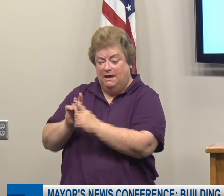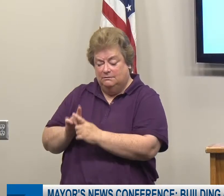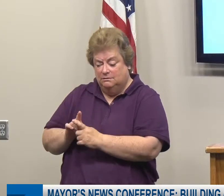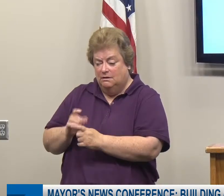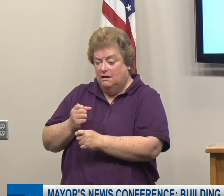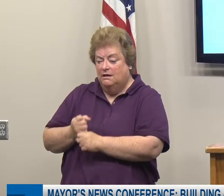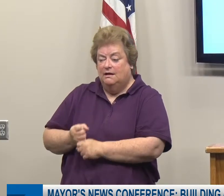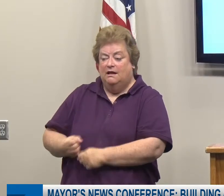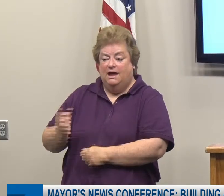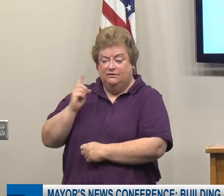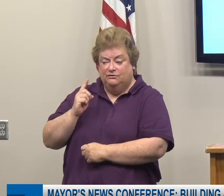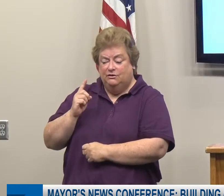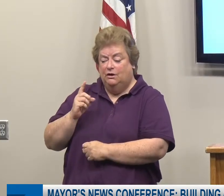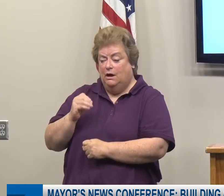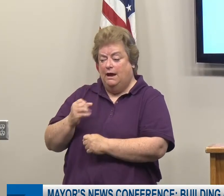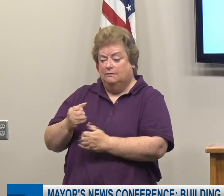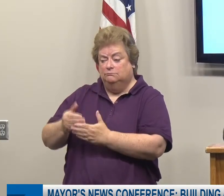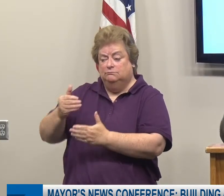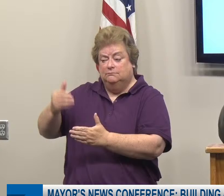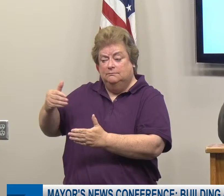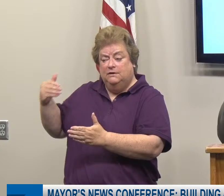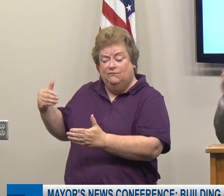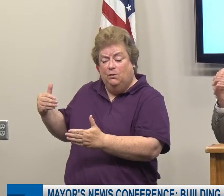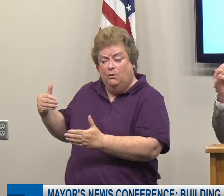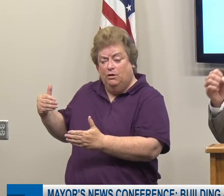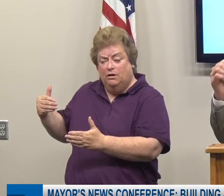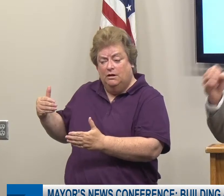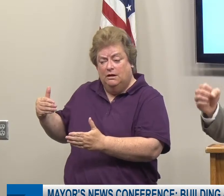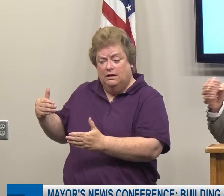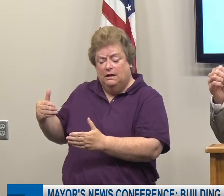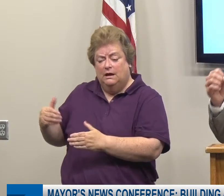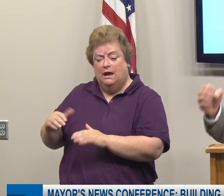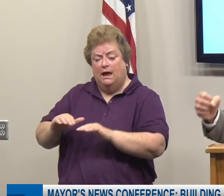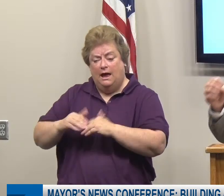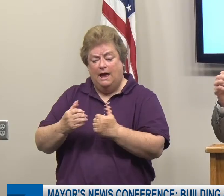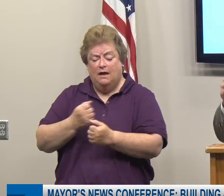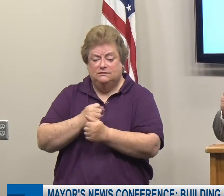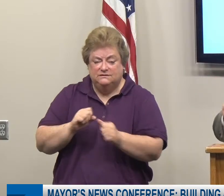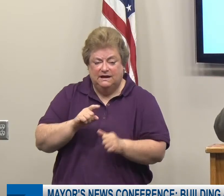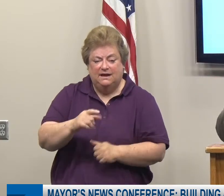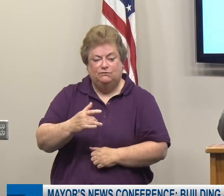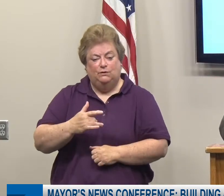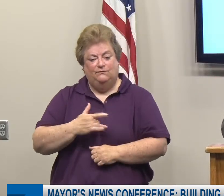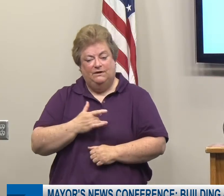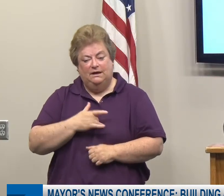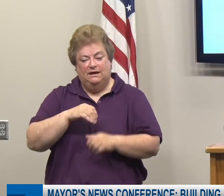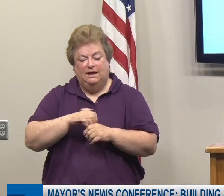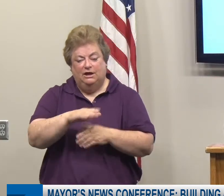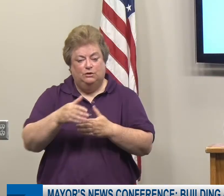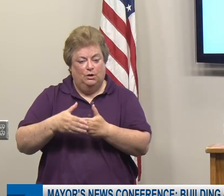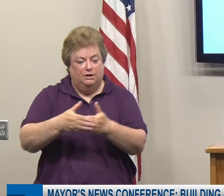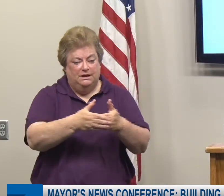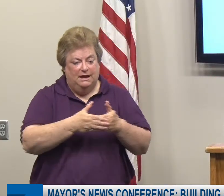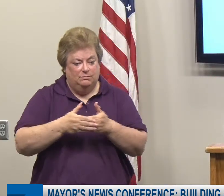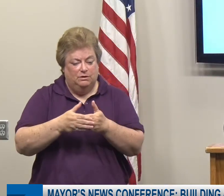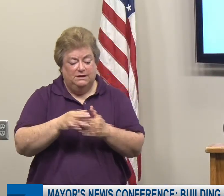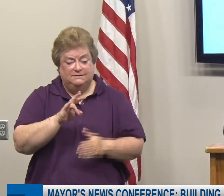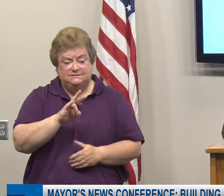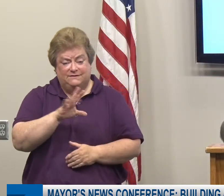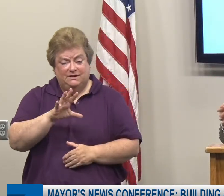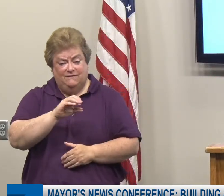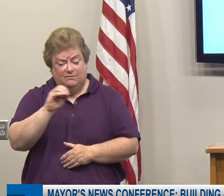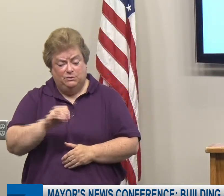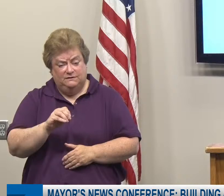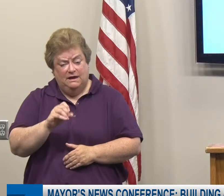last year and the years before that. How safe and secure do you feel in your neighborhood? And over 75% of the